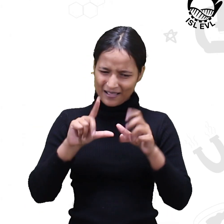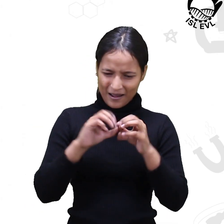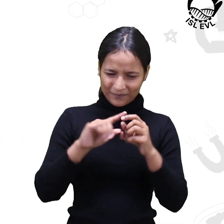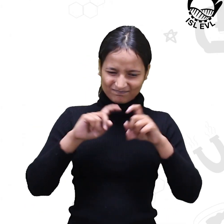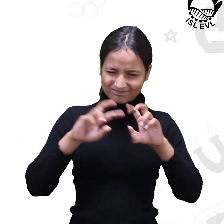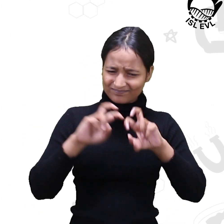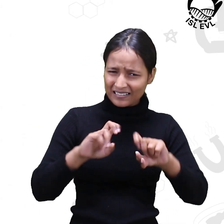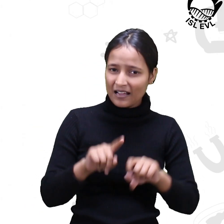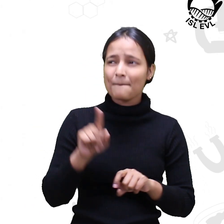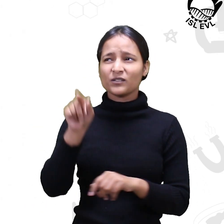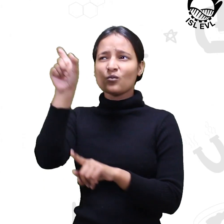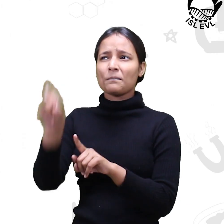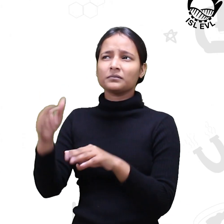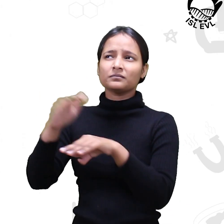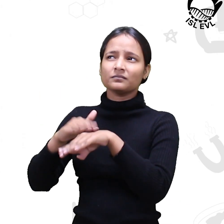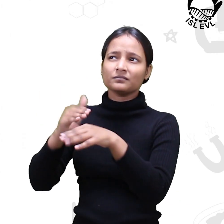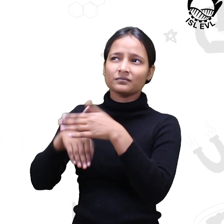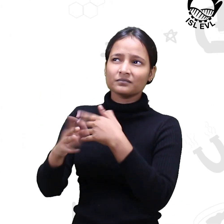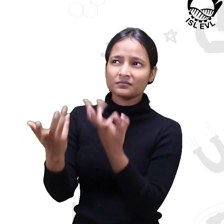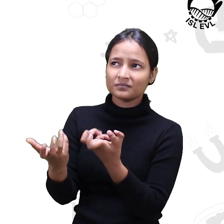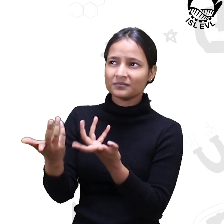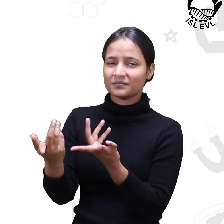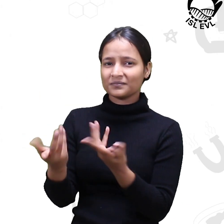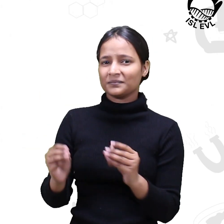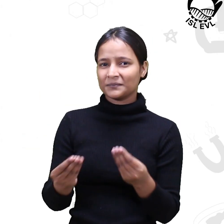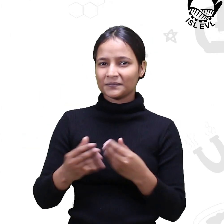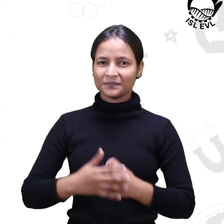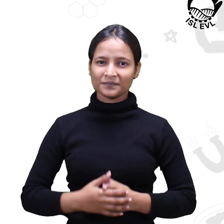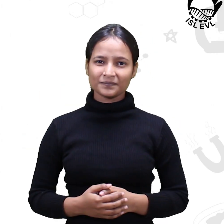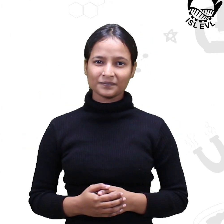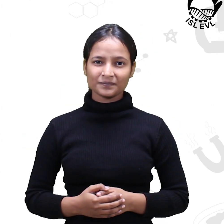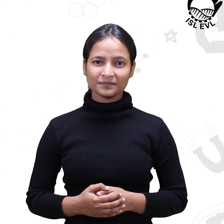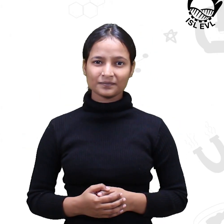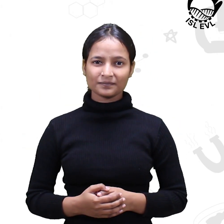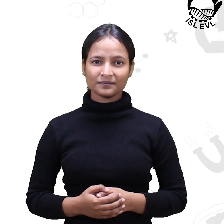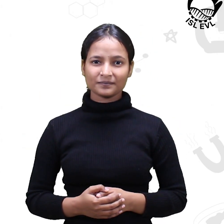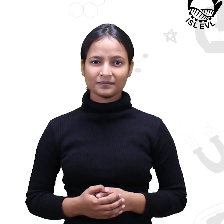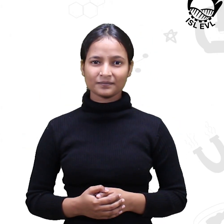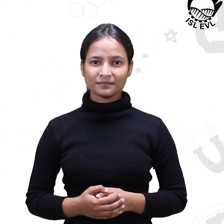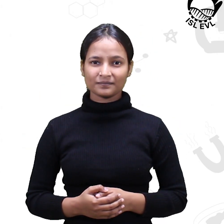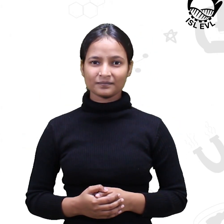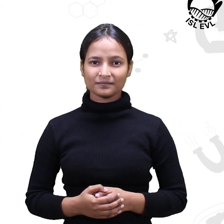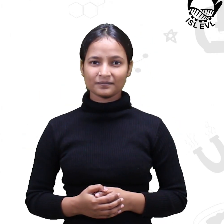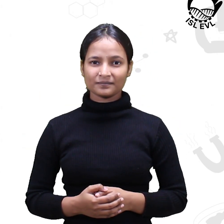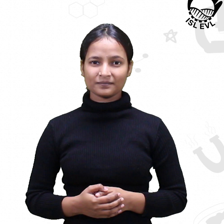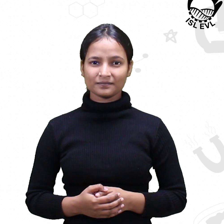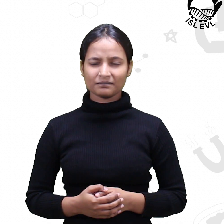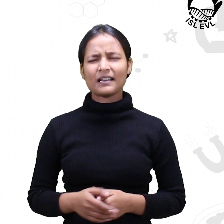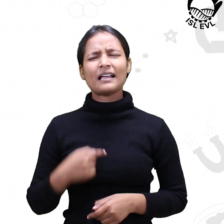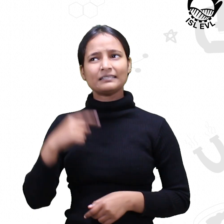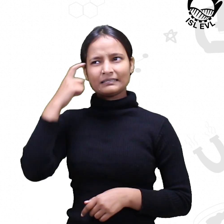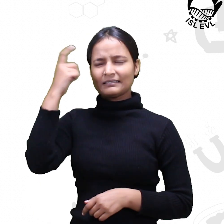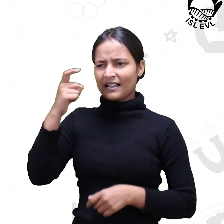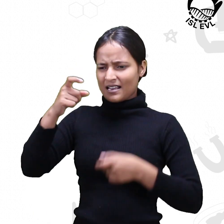clarify something from our scientist on call this time. Our students said that they think of scientists as people who wear goggles